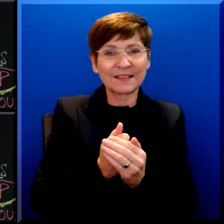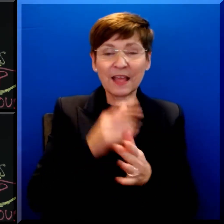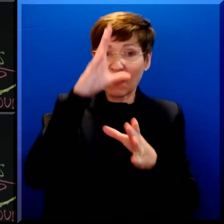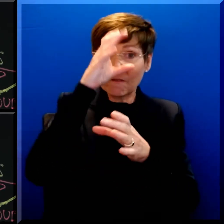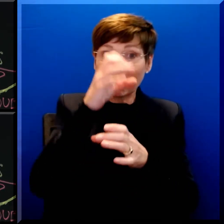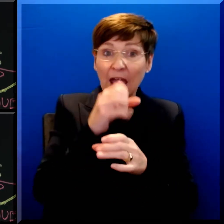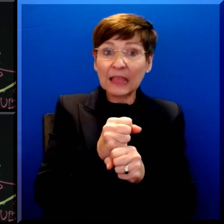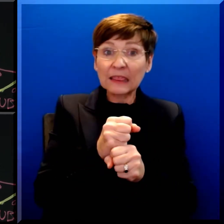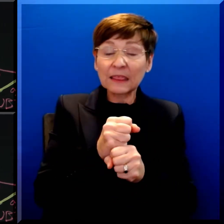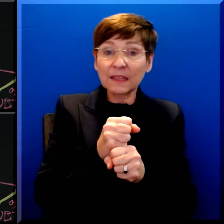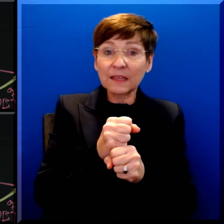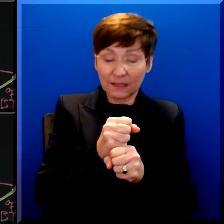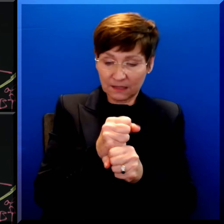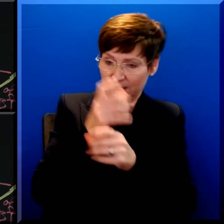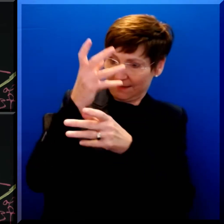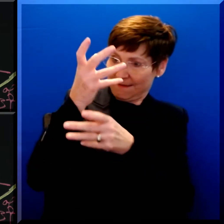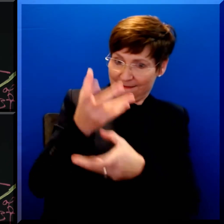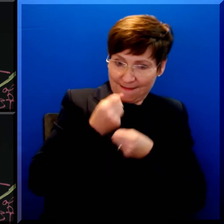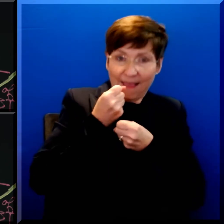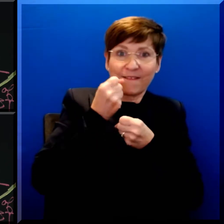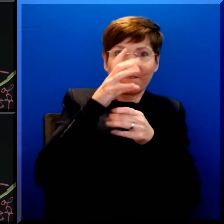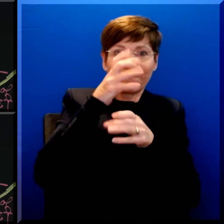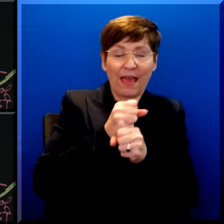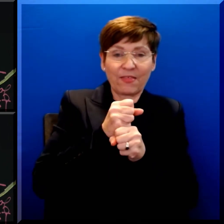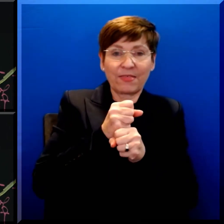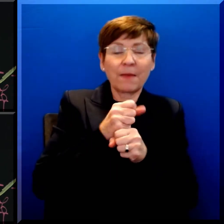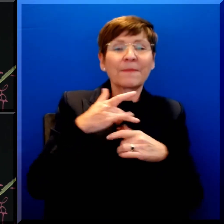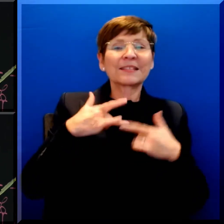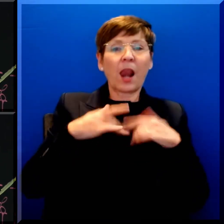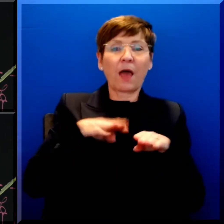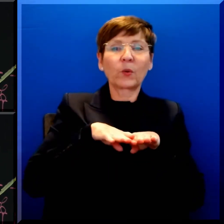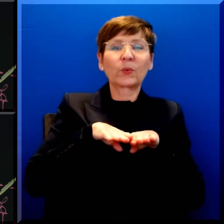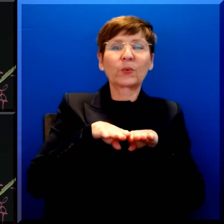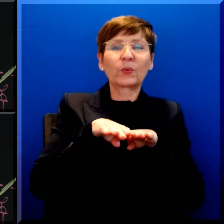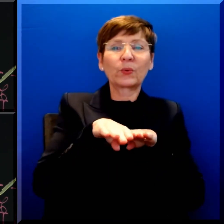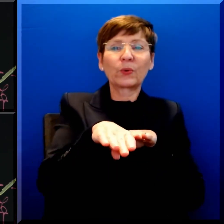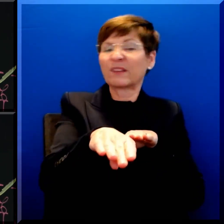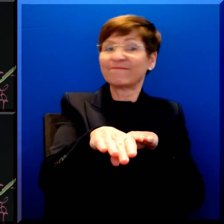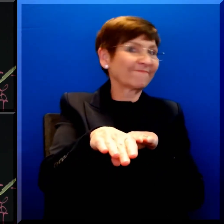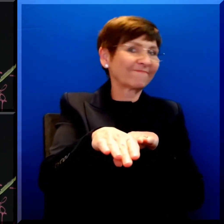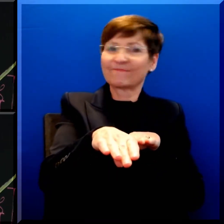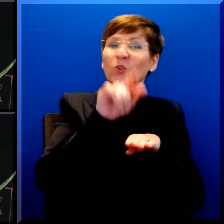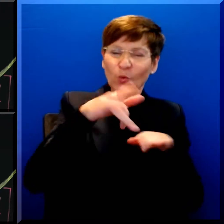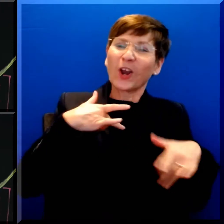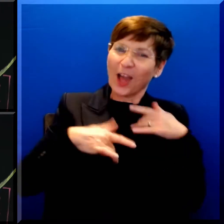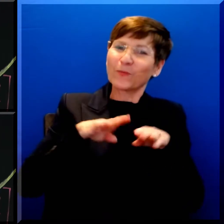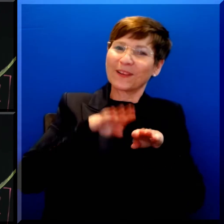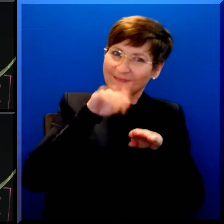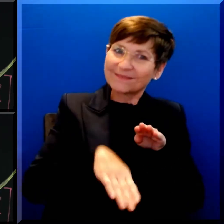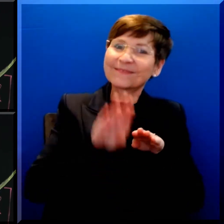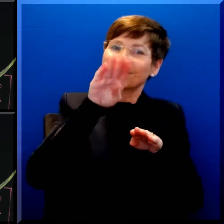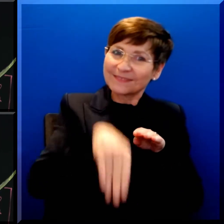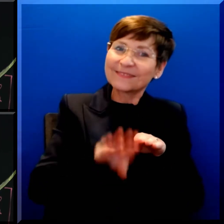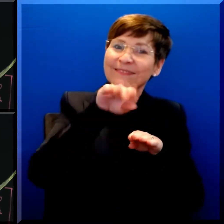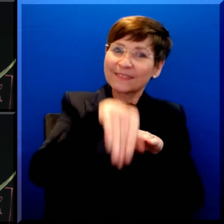this linear journey, is it? Look at this thing. It's not straight and steady up and to the right. It's like a roller coaster. But guys, that's how